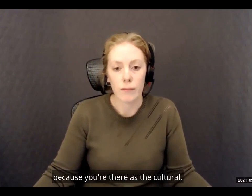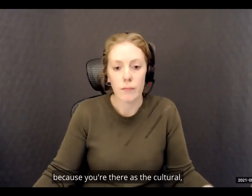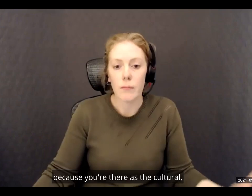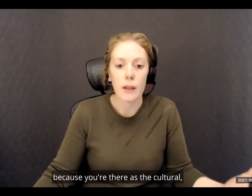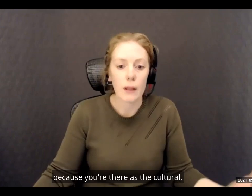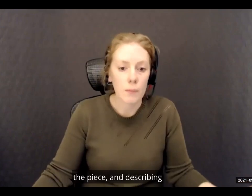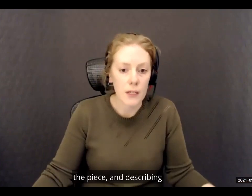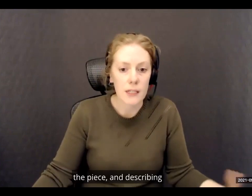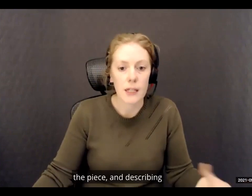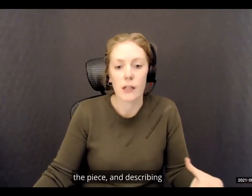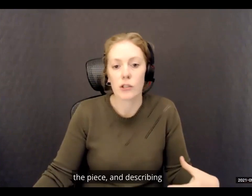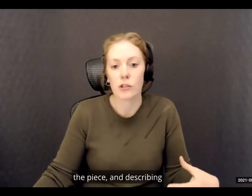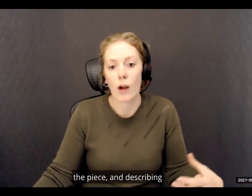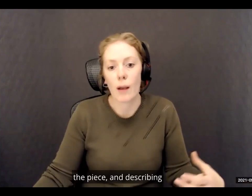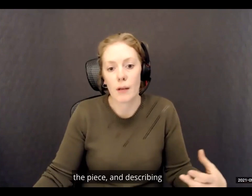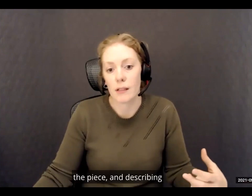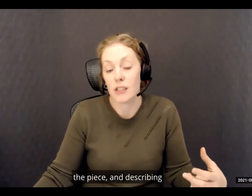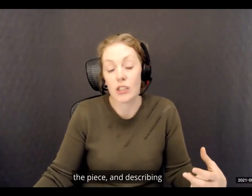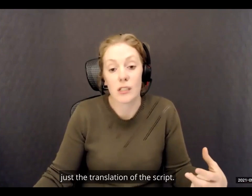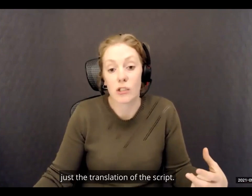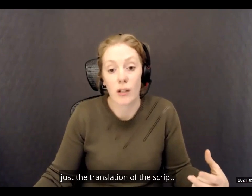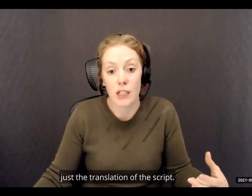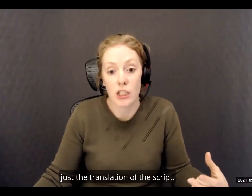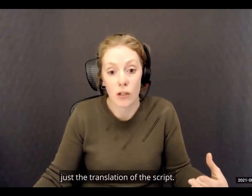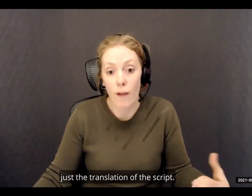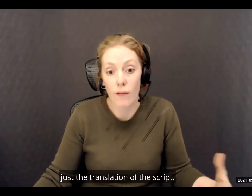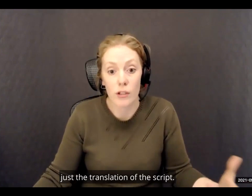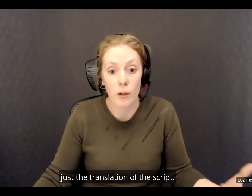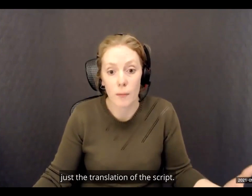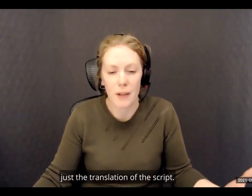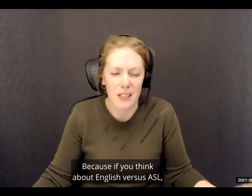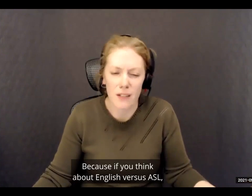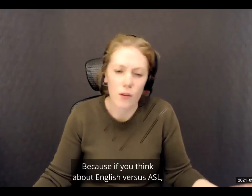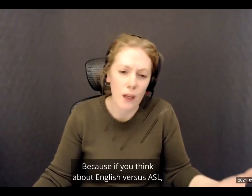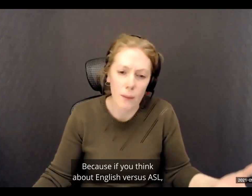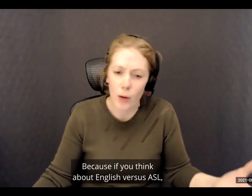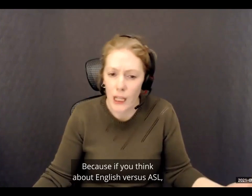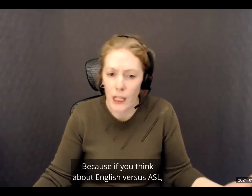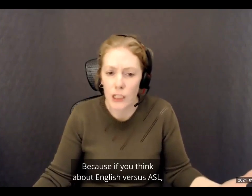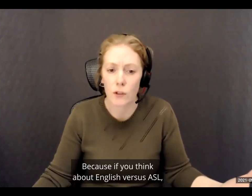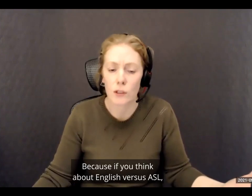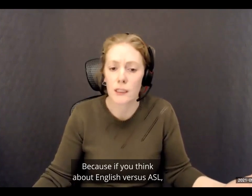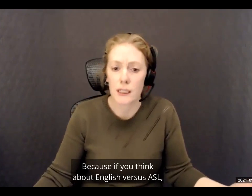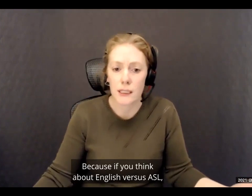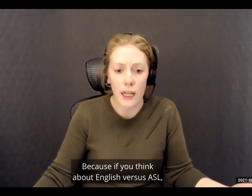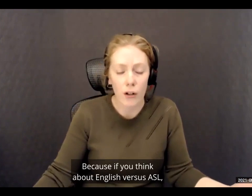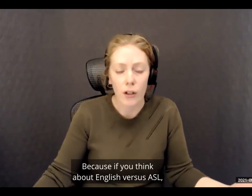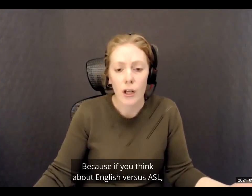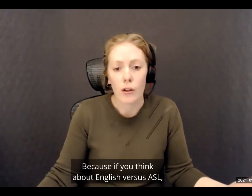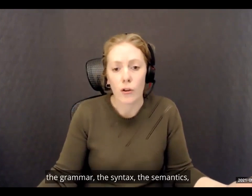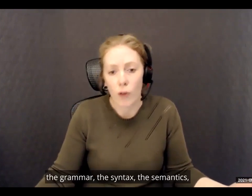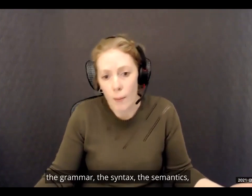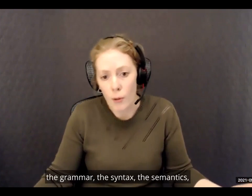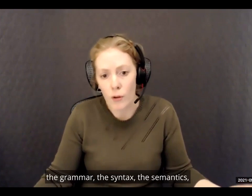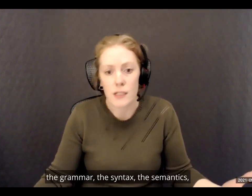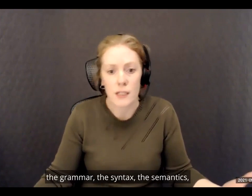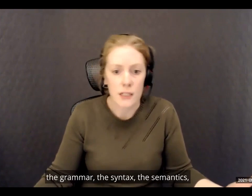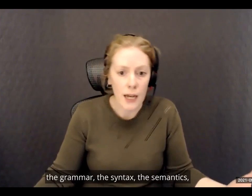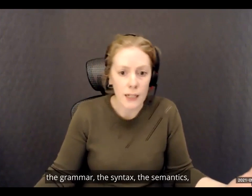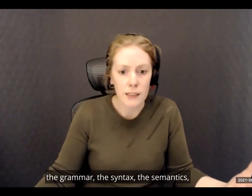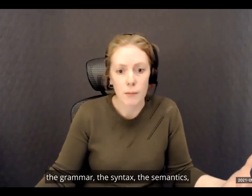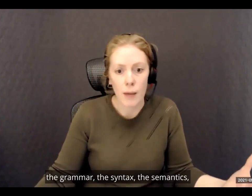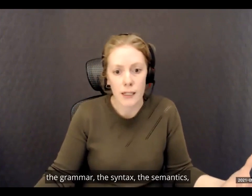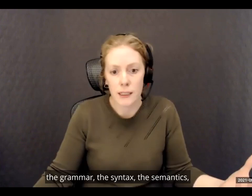cultural, the piece and describing just the translation of the script. Because if you think about English versus ESL, the grammar,